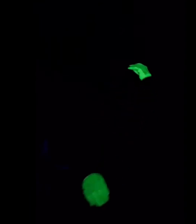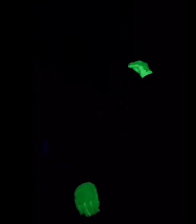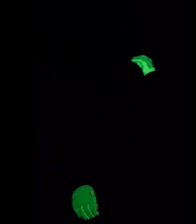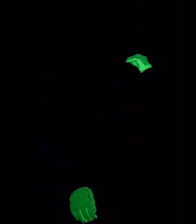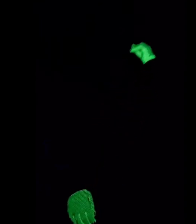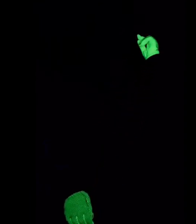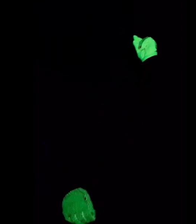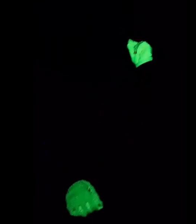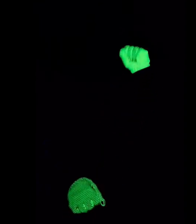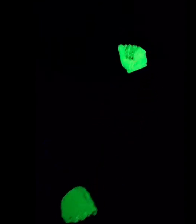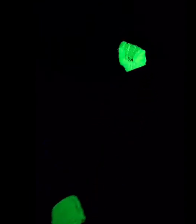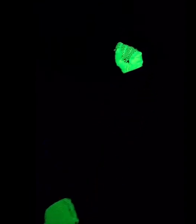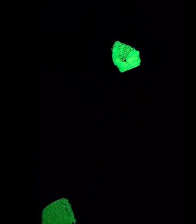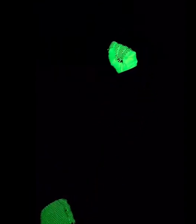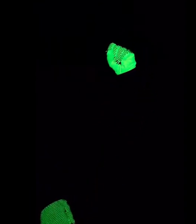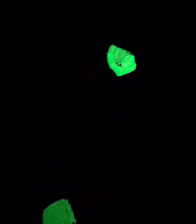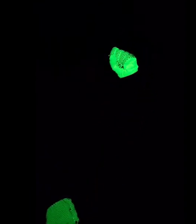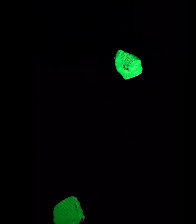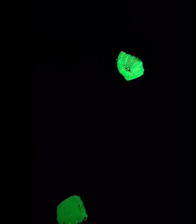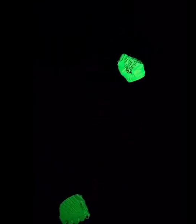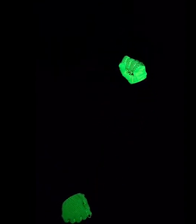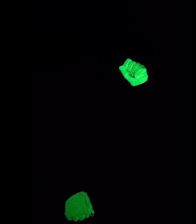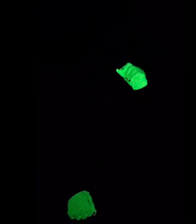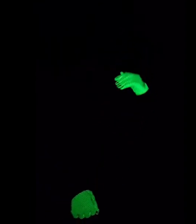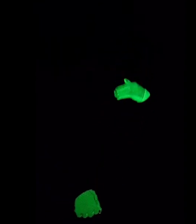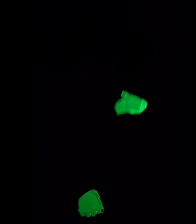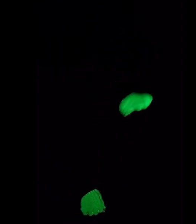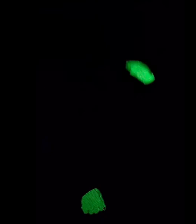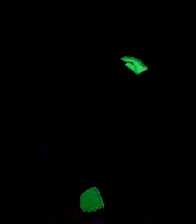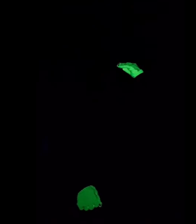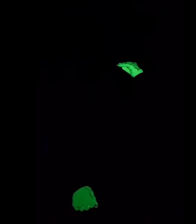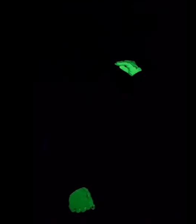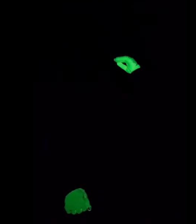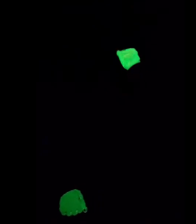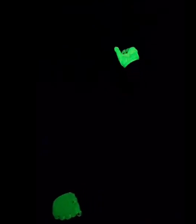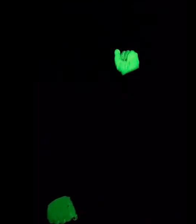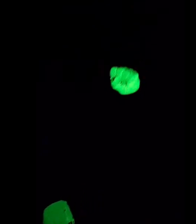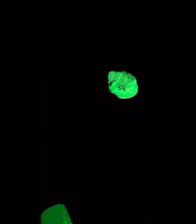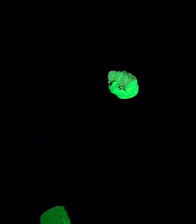you're able I know you care